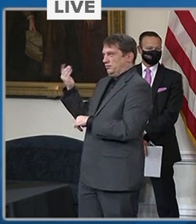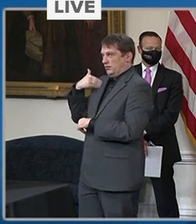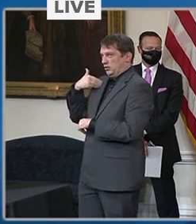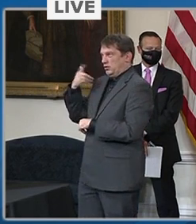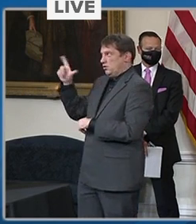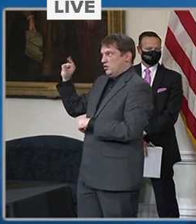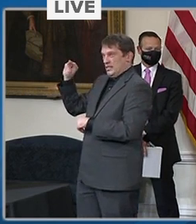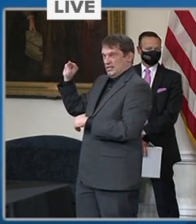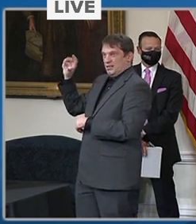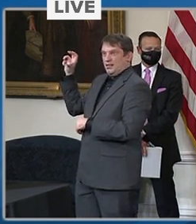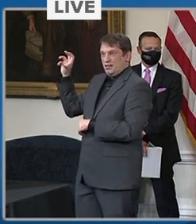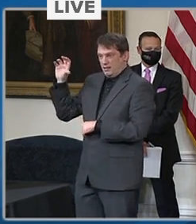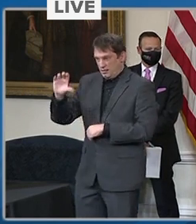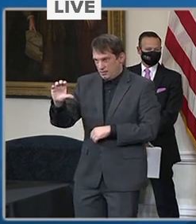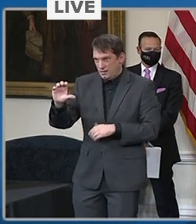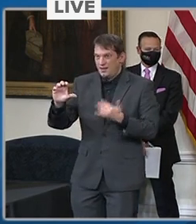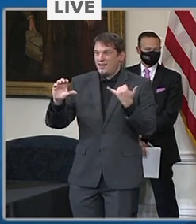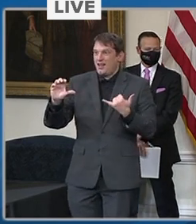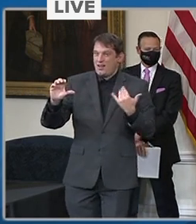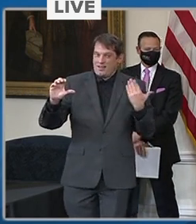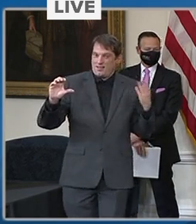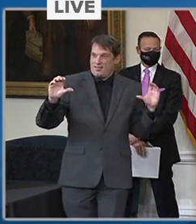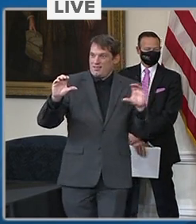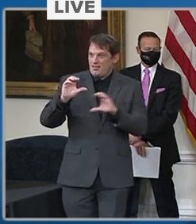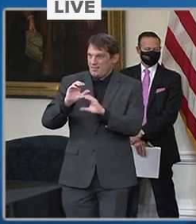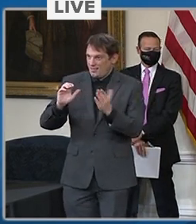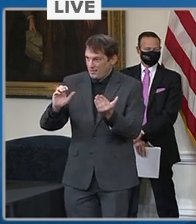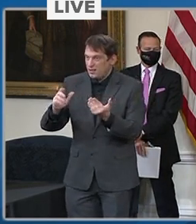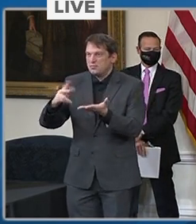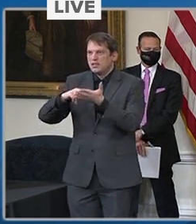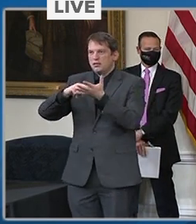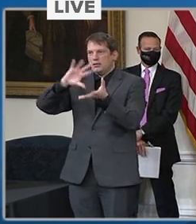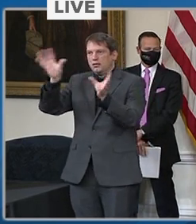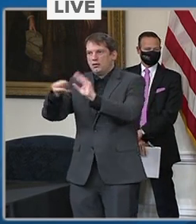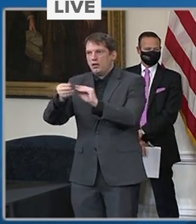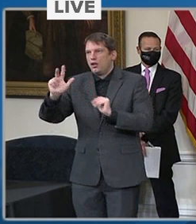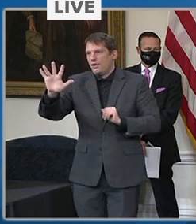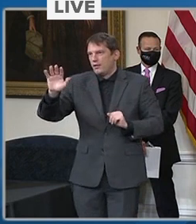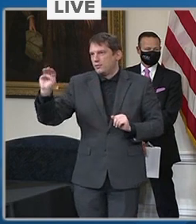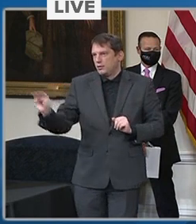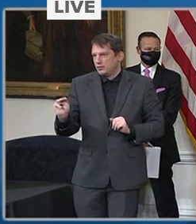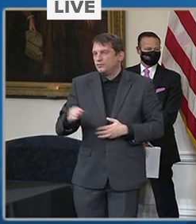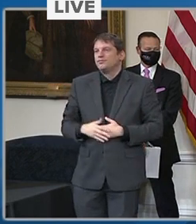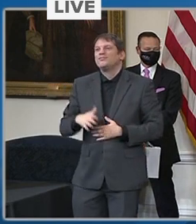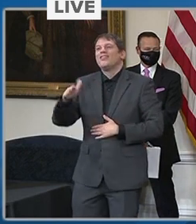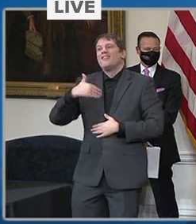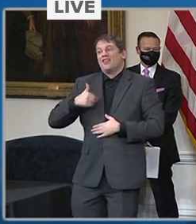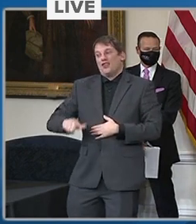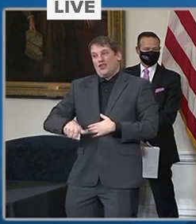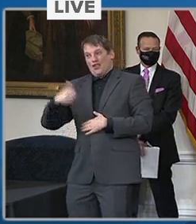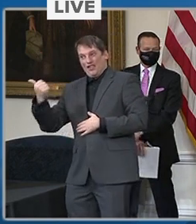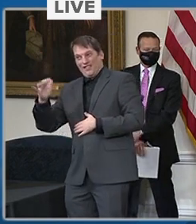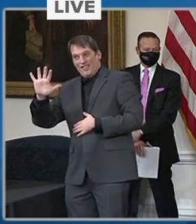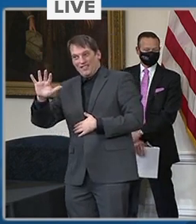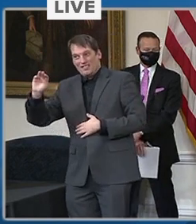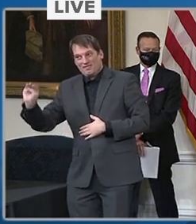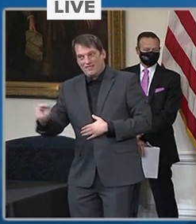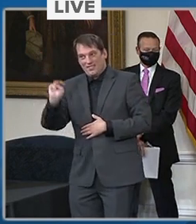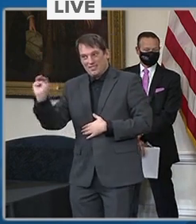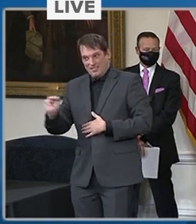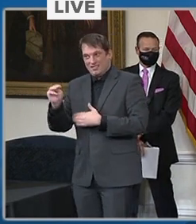And as part of a new relief initiative, we are providing another $5 million to help socially or